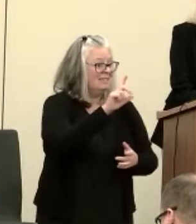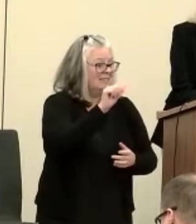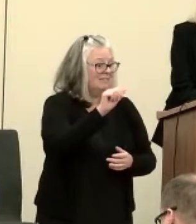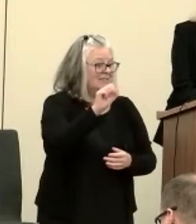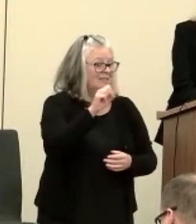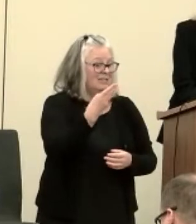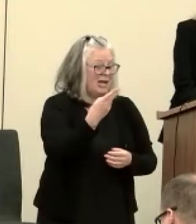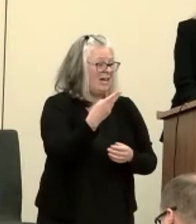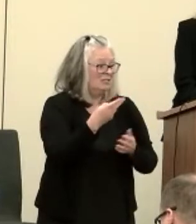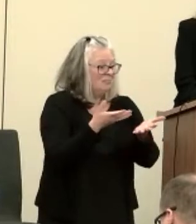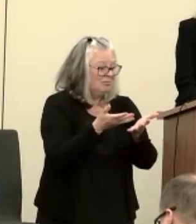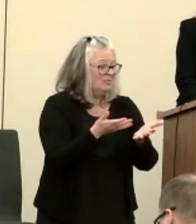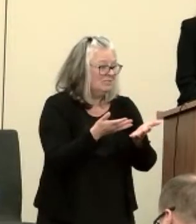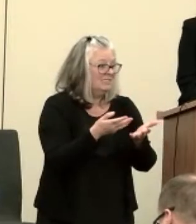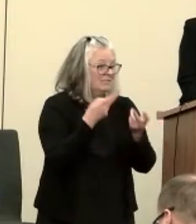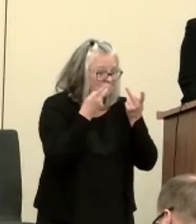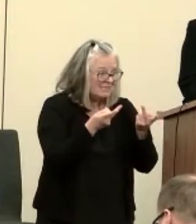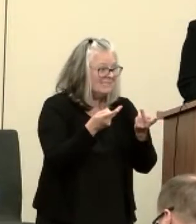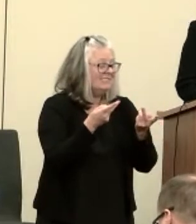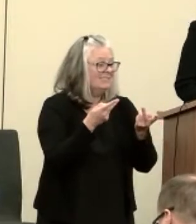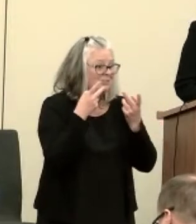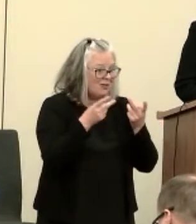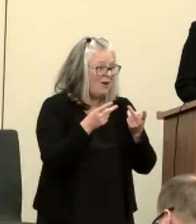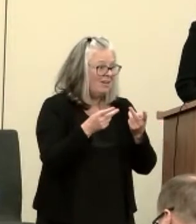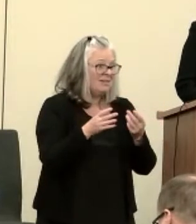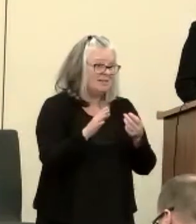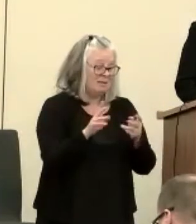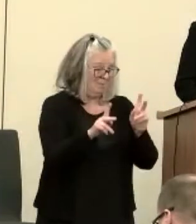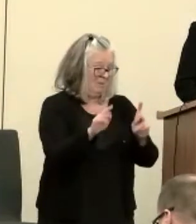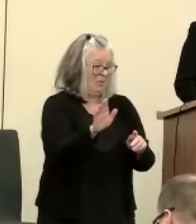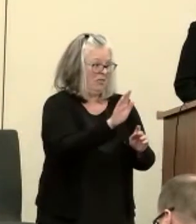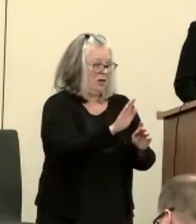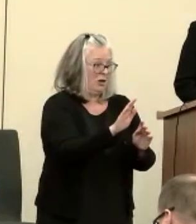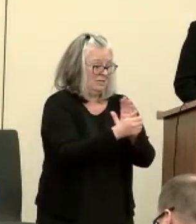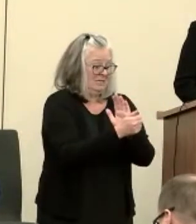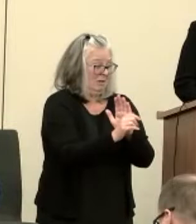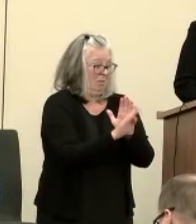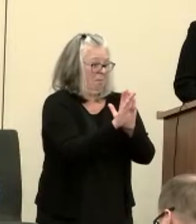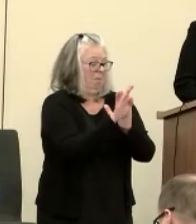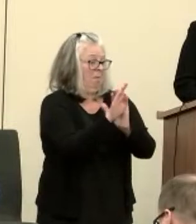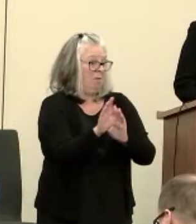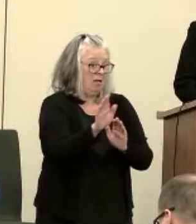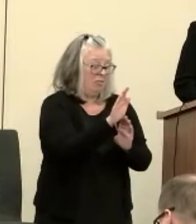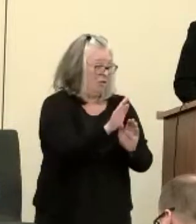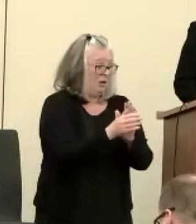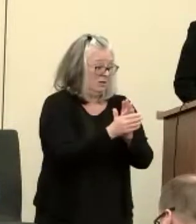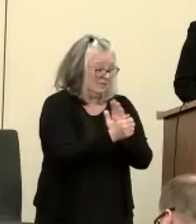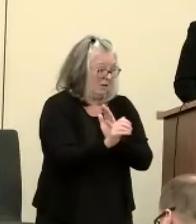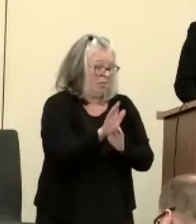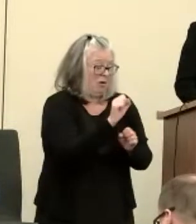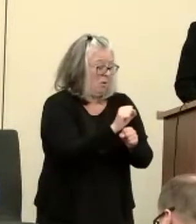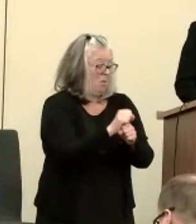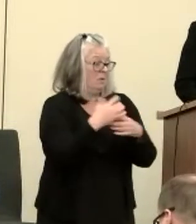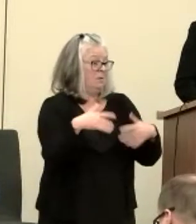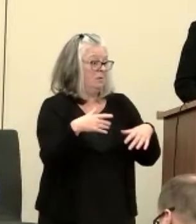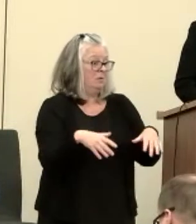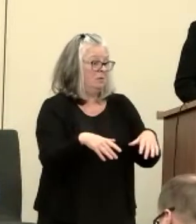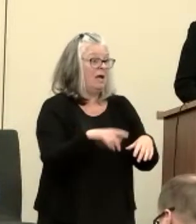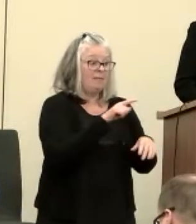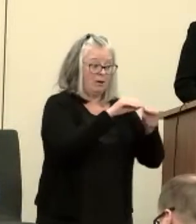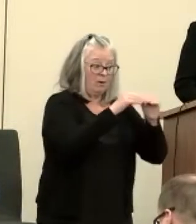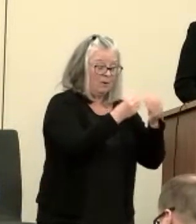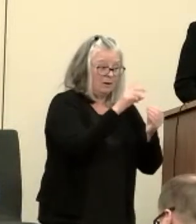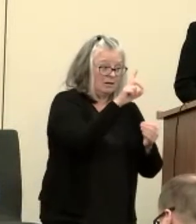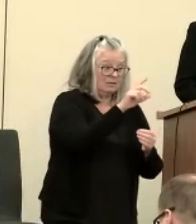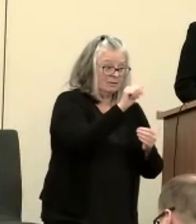I actually had the opportunity to see some of the folks build their skills and the work that they do there, and the way that Dash has been able